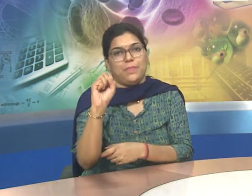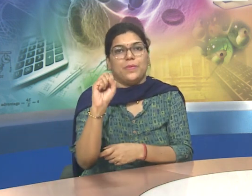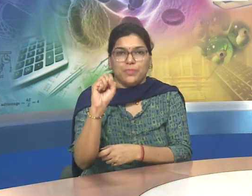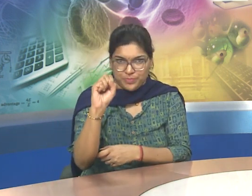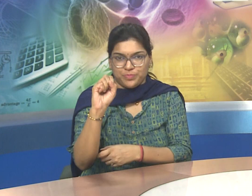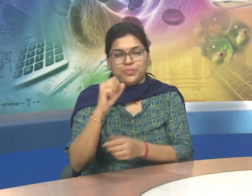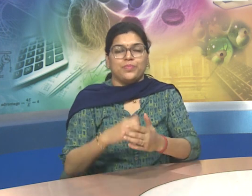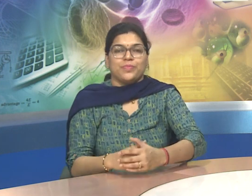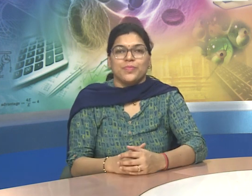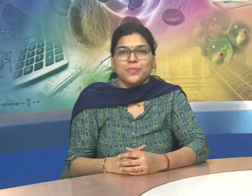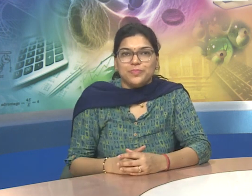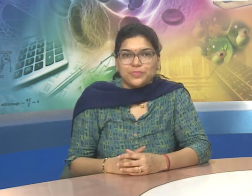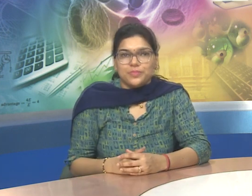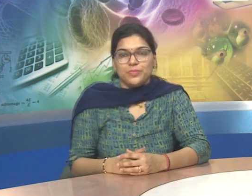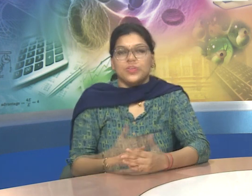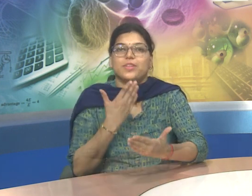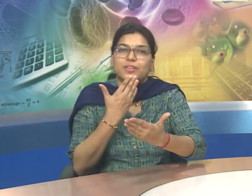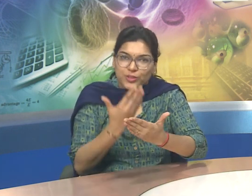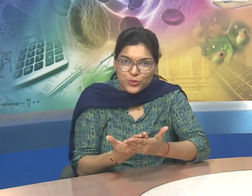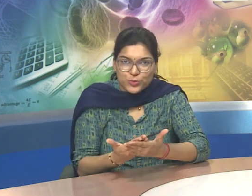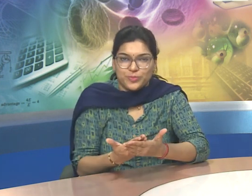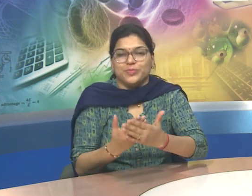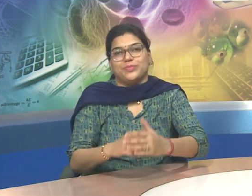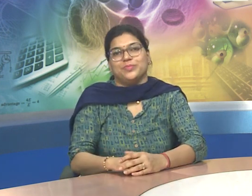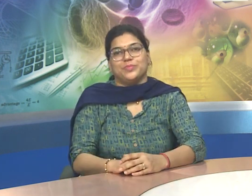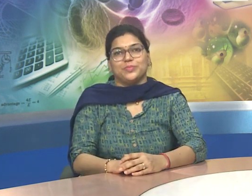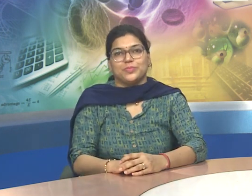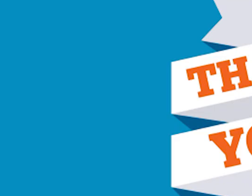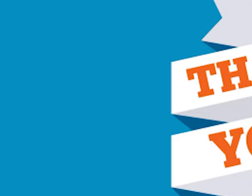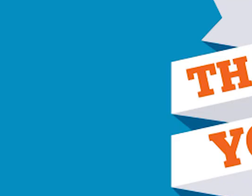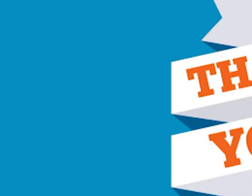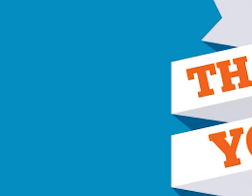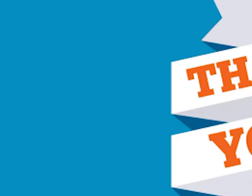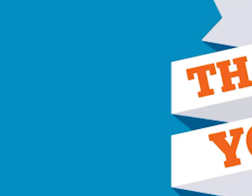soft copy, that becomes a hard copy. Thank you.